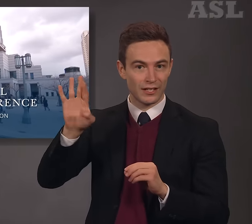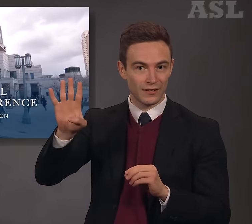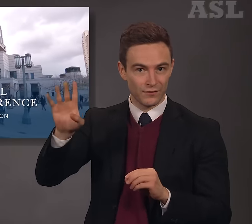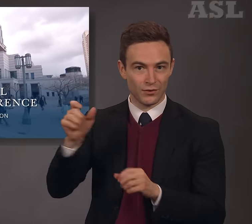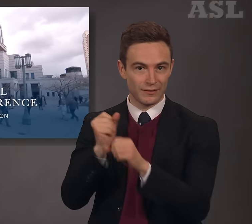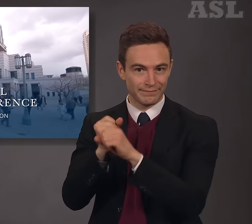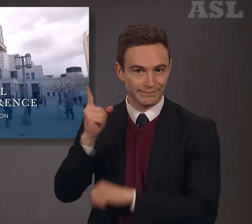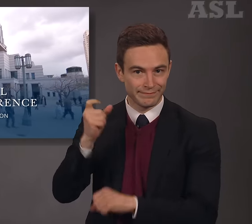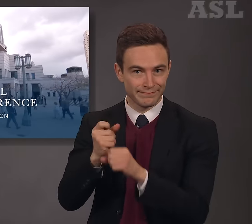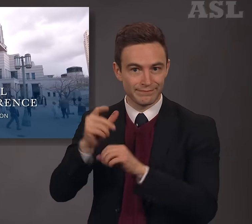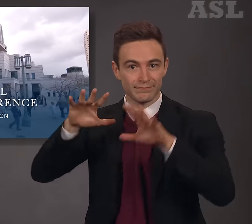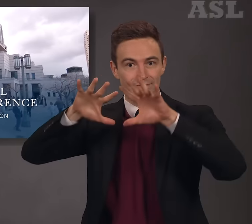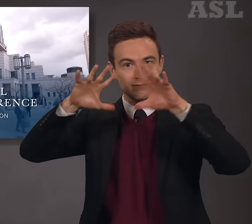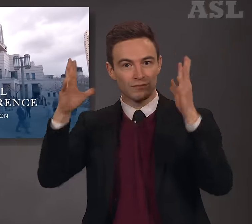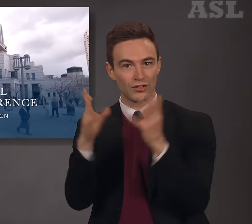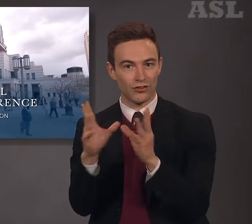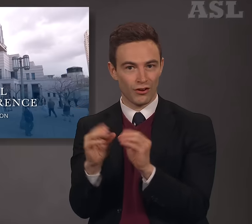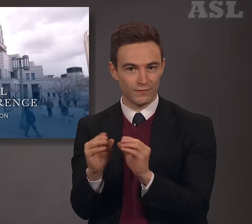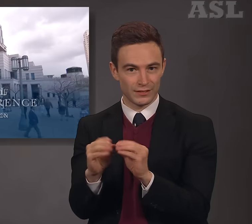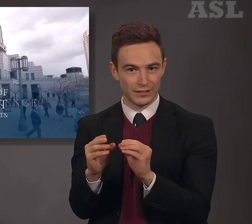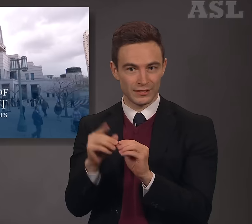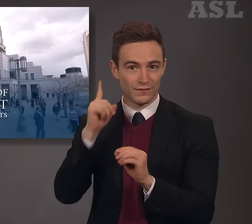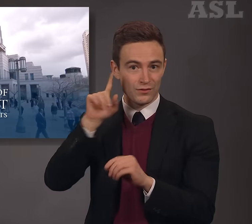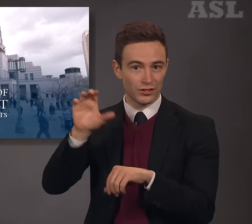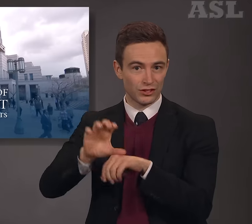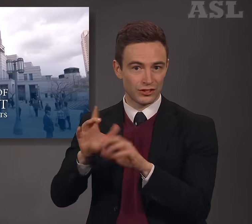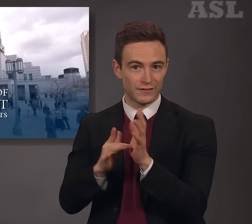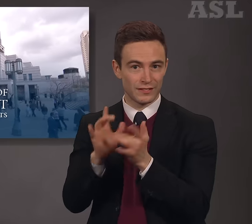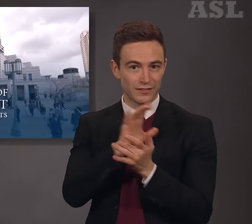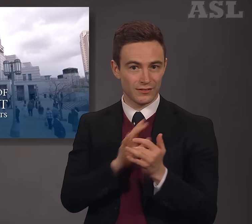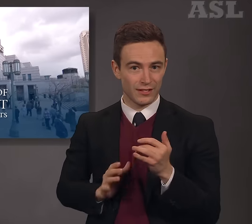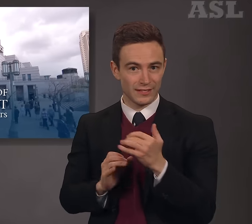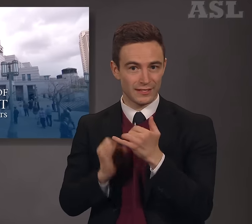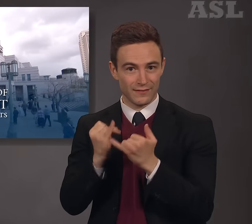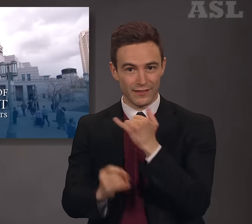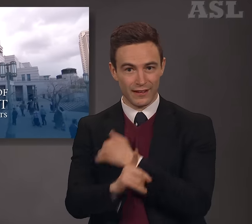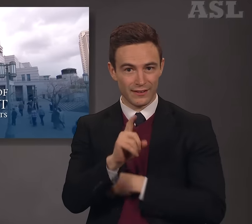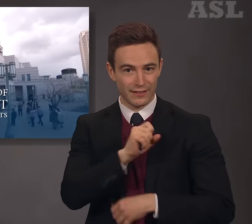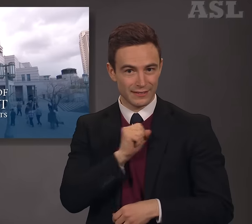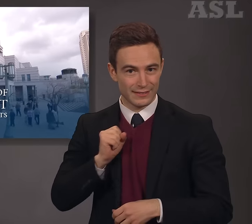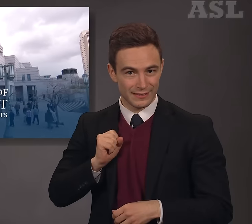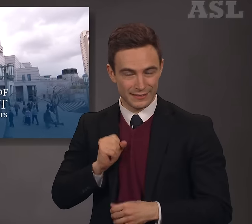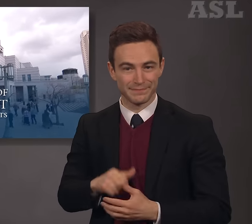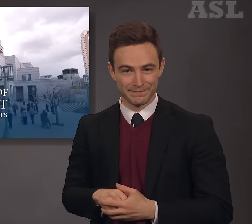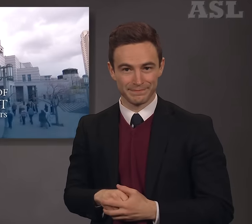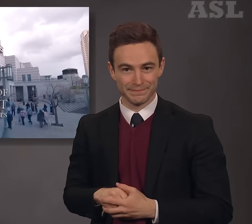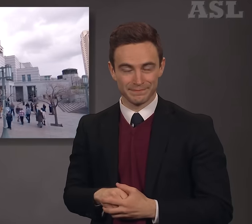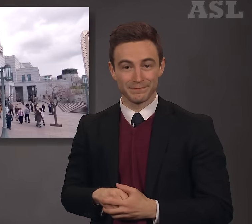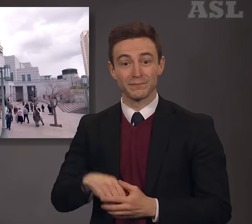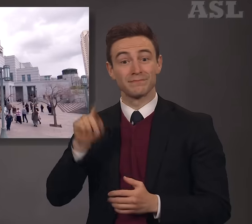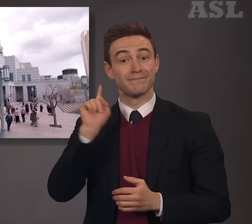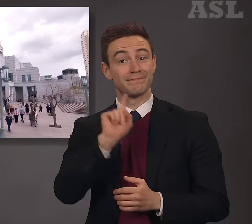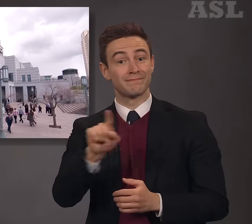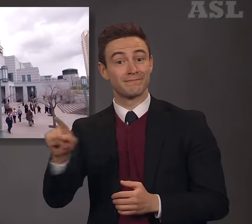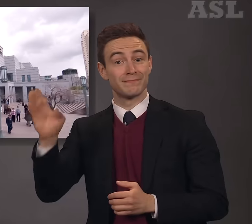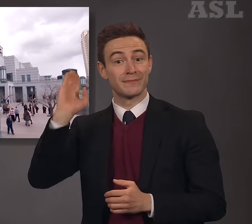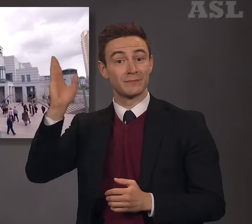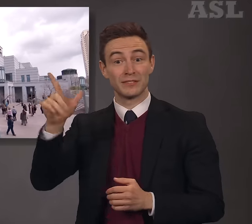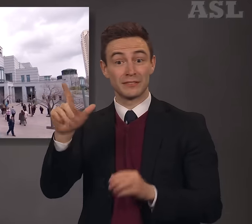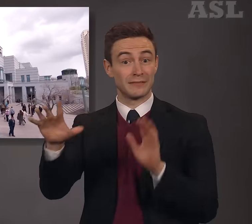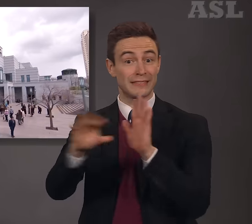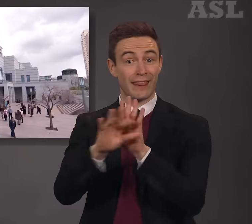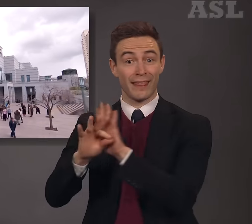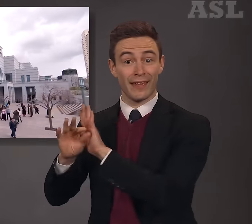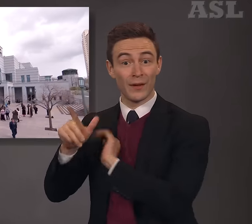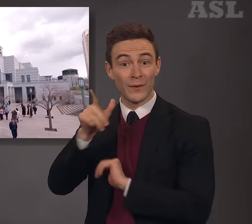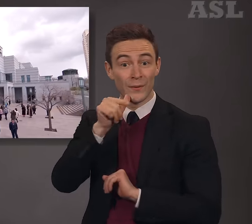194th Annual General Conference of The Church of Jesus Christ of Latter-day Saints, with speakers selected from